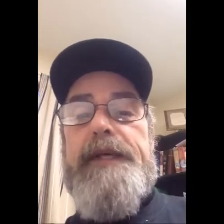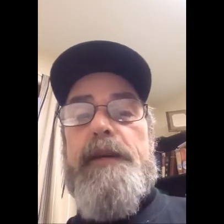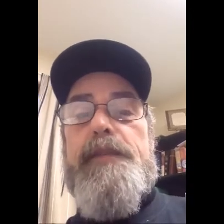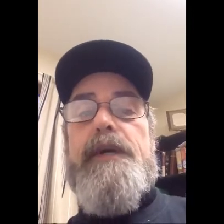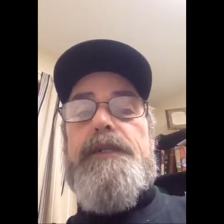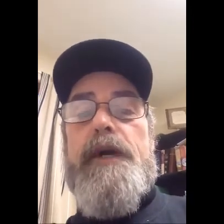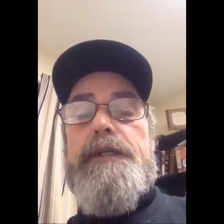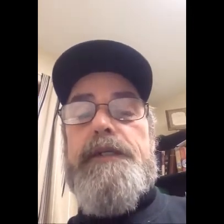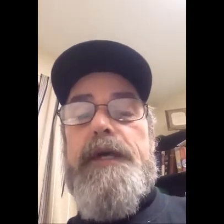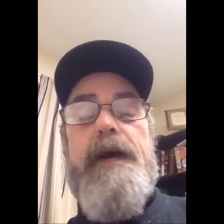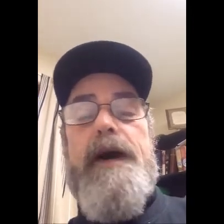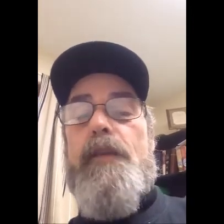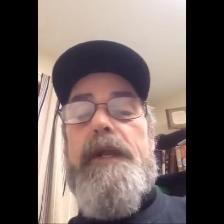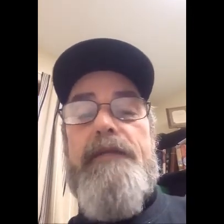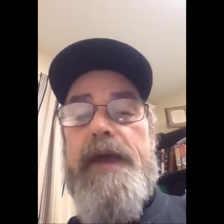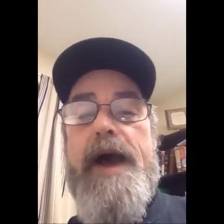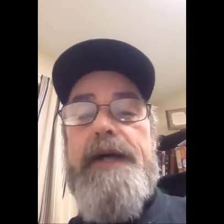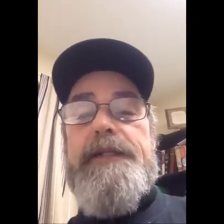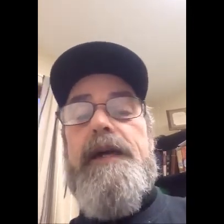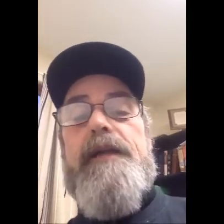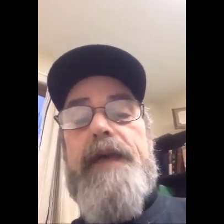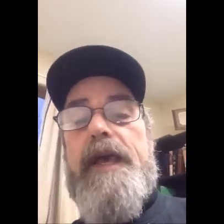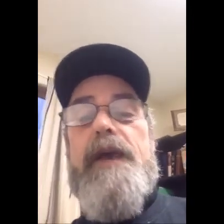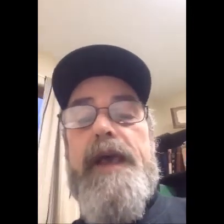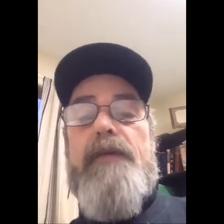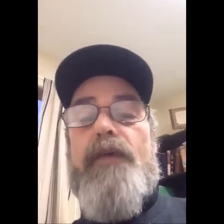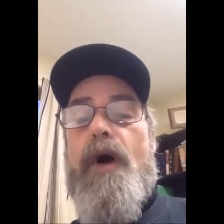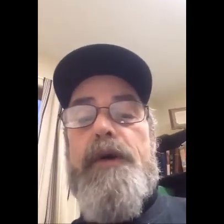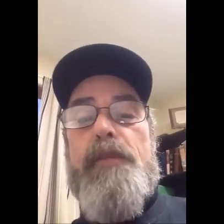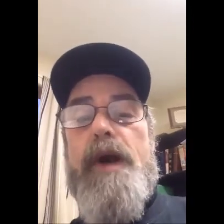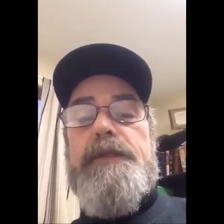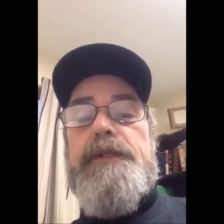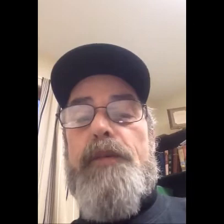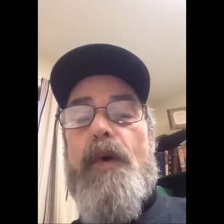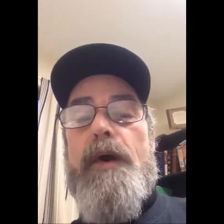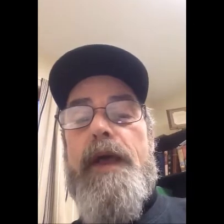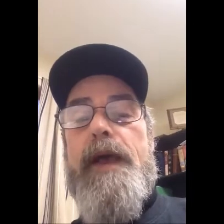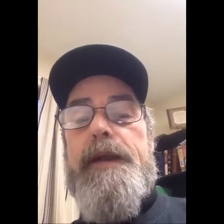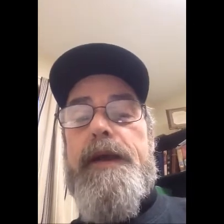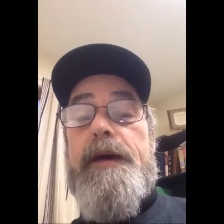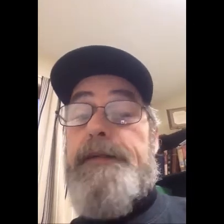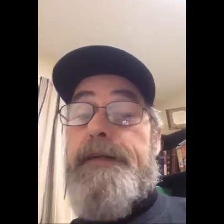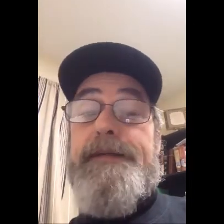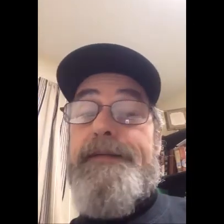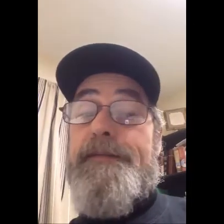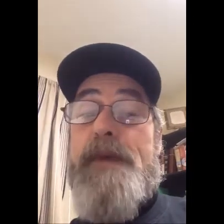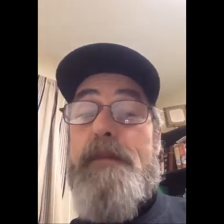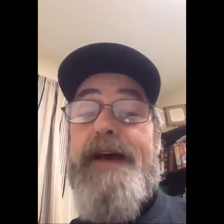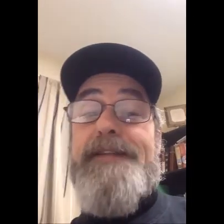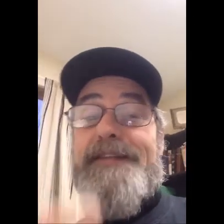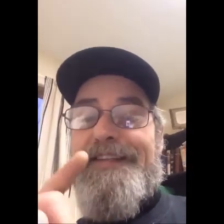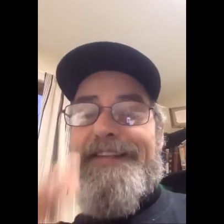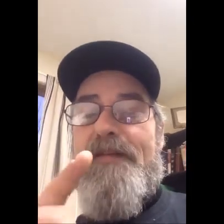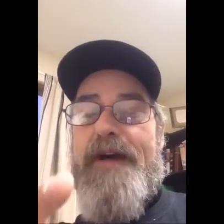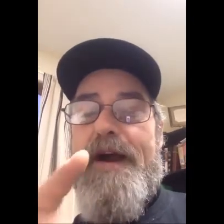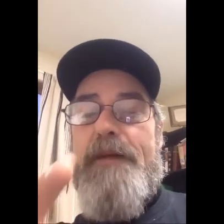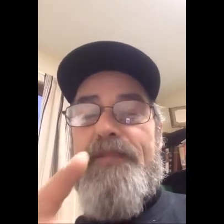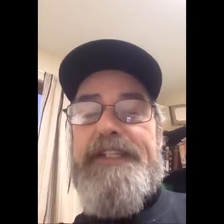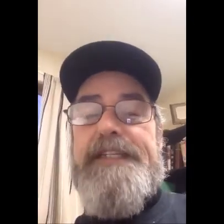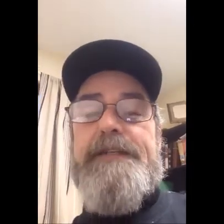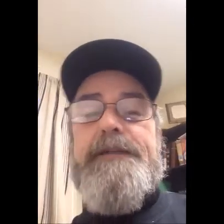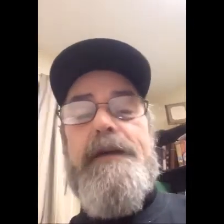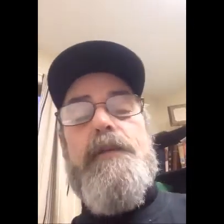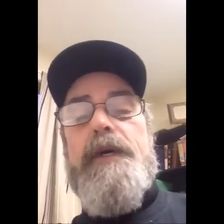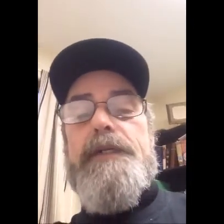taking place up here in Sturgis. We love you guys. Thank you again for all your prayers and support, and be blessed. Stay fired